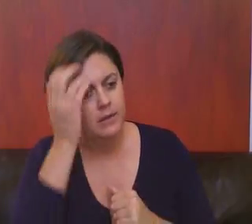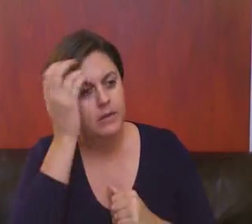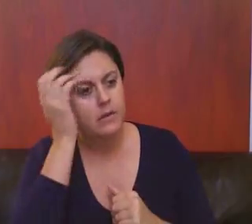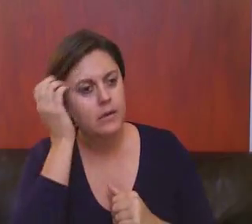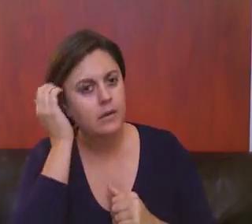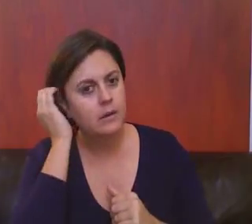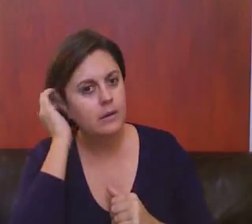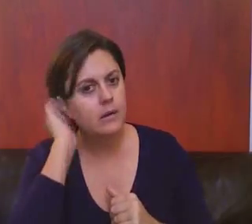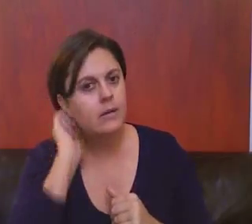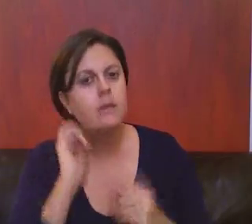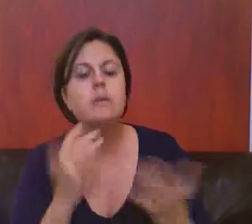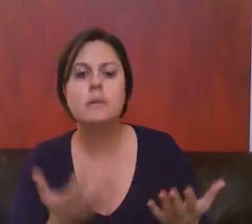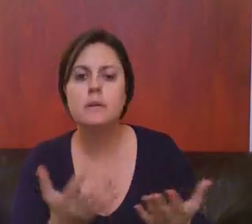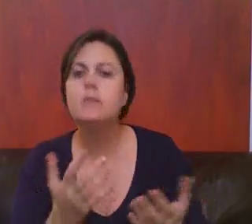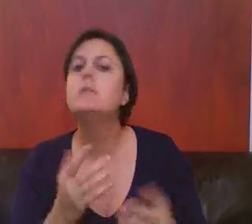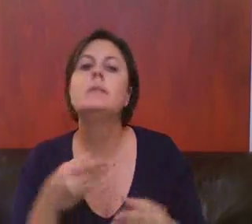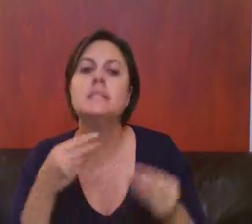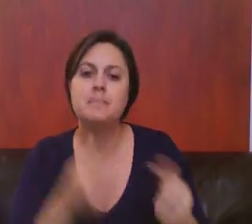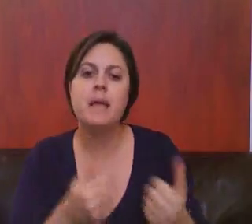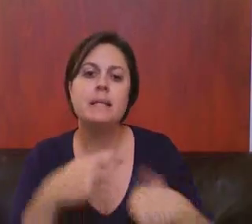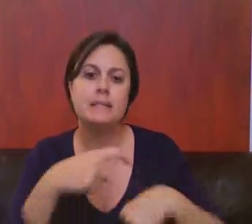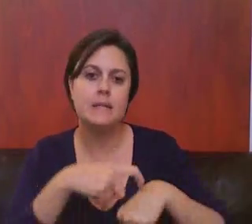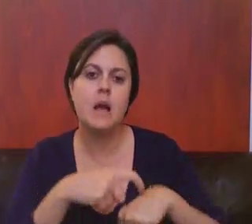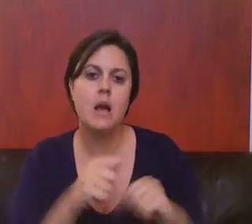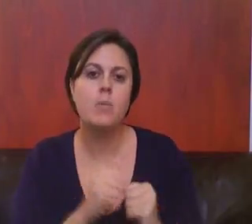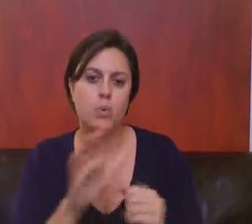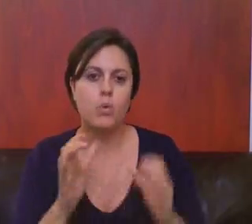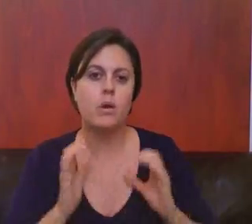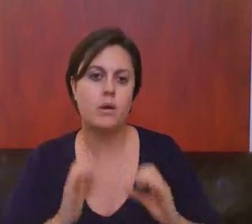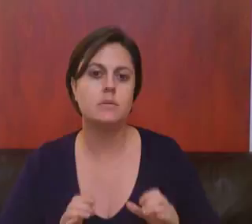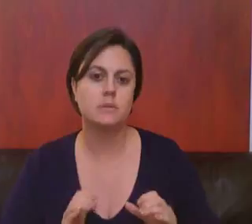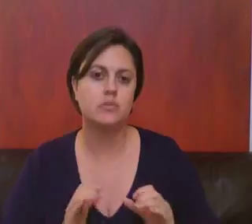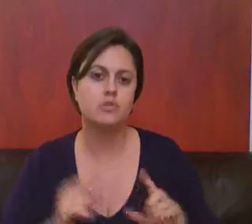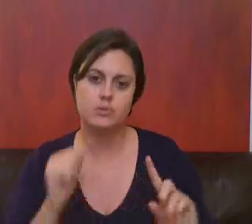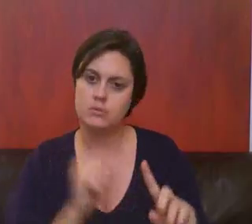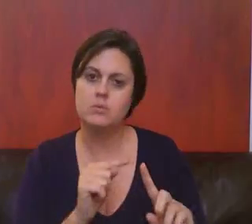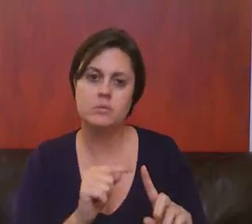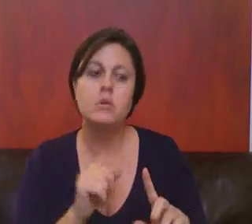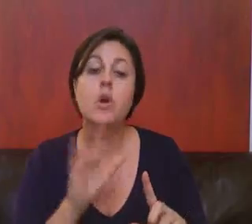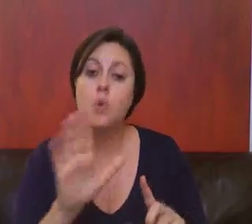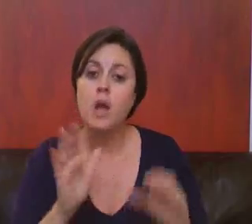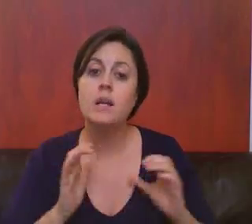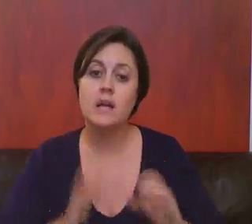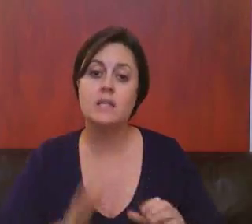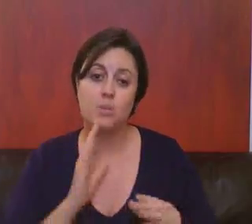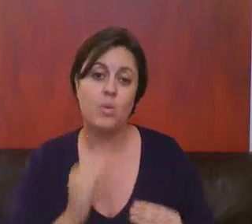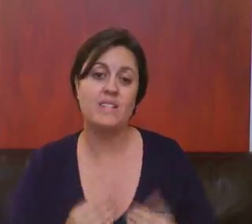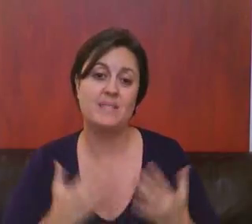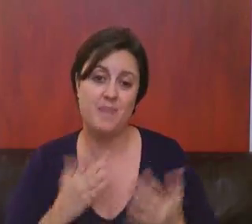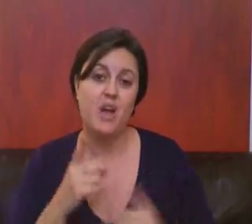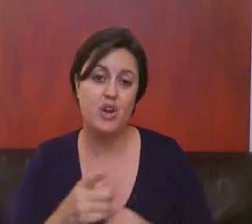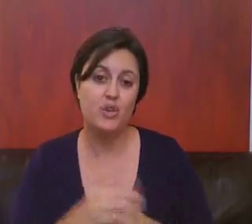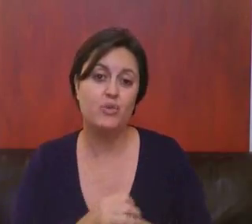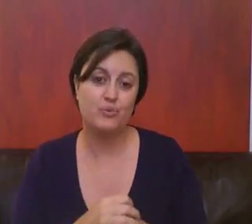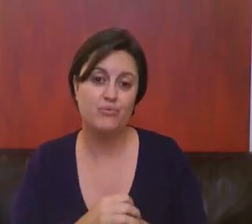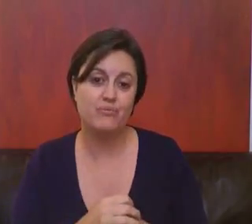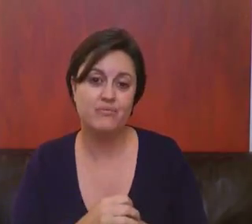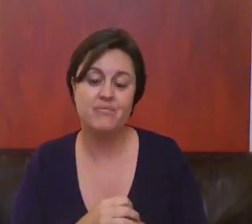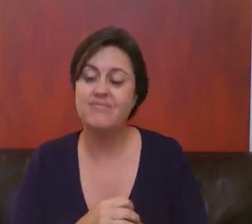Spend time with your customers. Okay. All right. They will inspire you. Okay. That's terrific. Gail, thank you